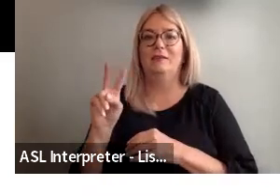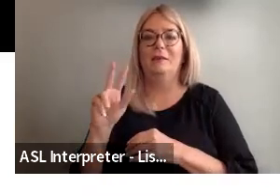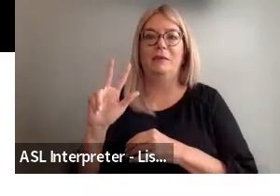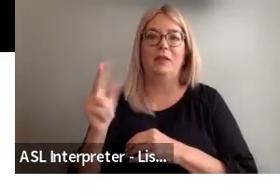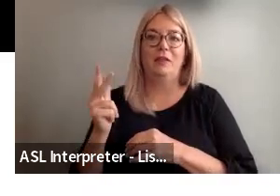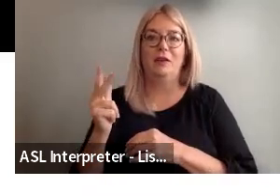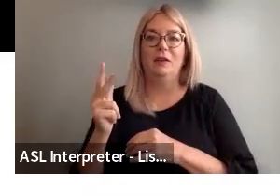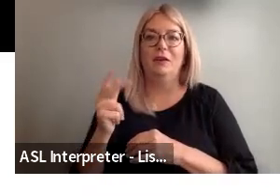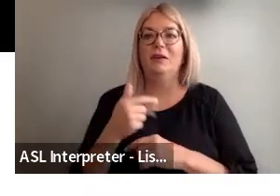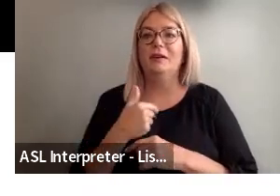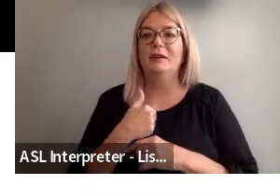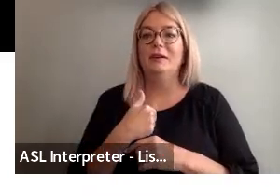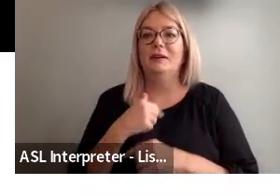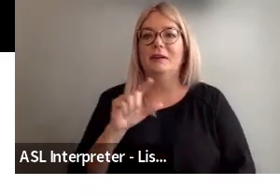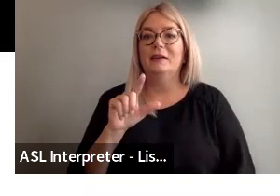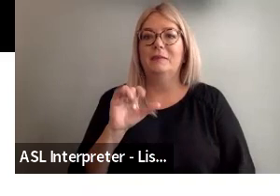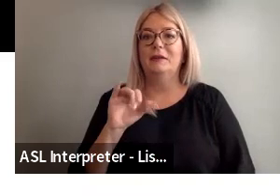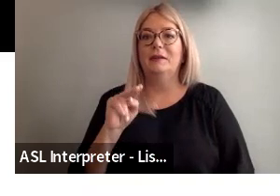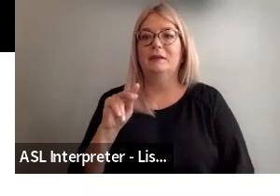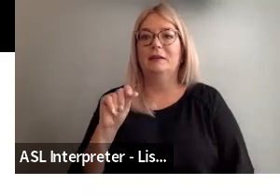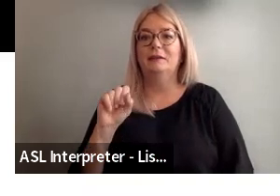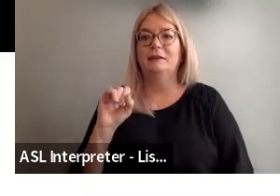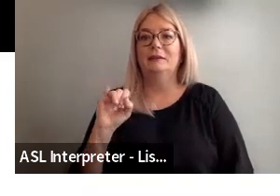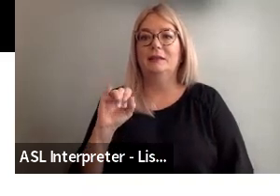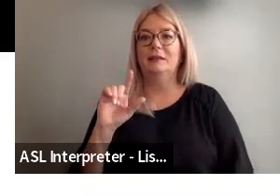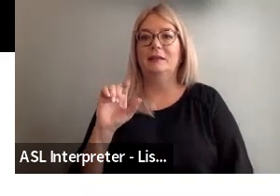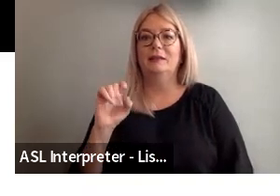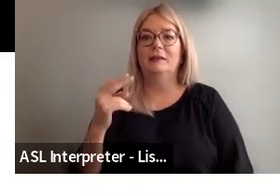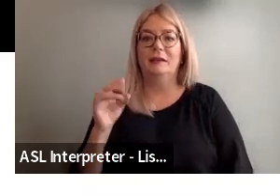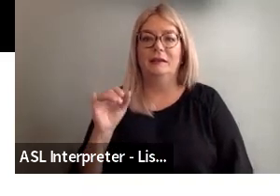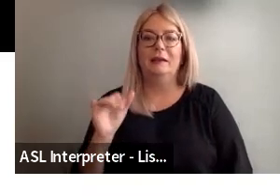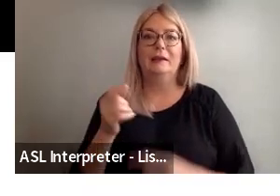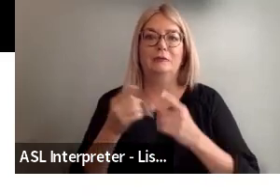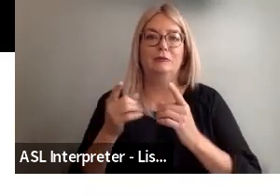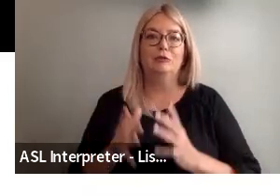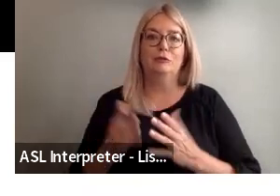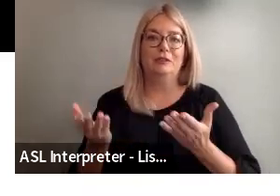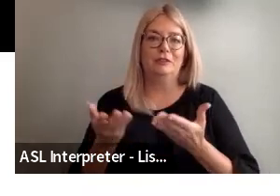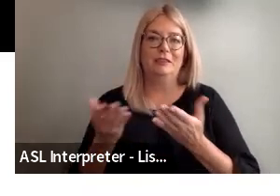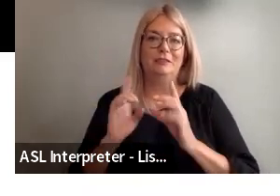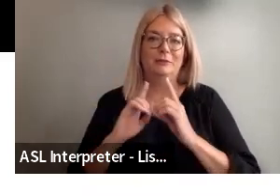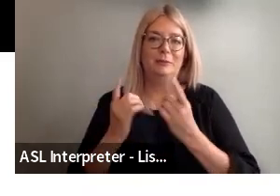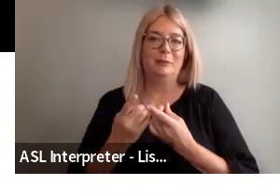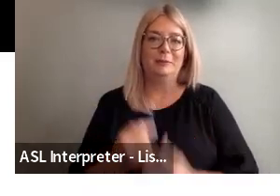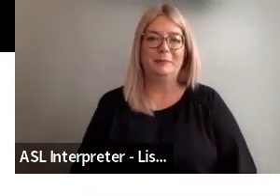am the Unemployment Insurance Division Director here at the Employment Department. We'll get started in just a few minutes.